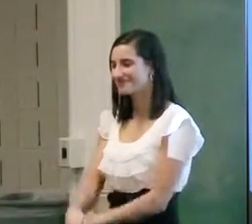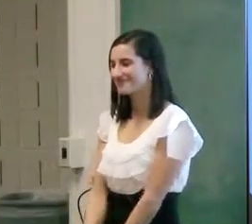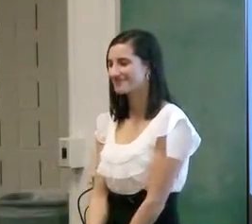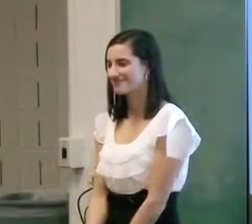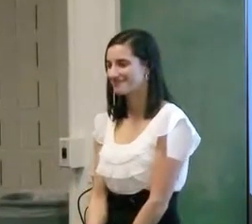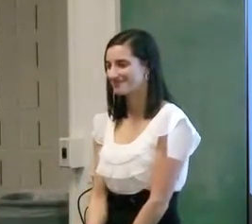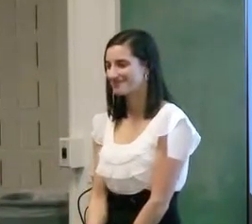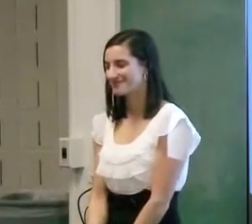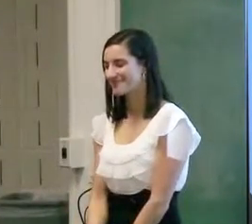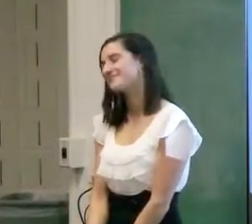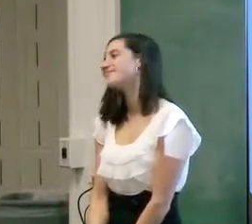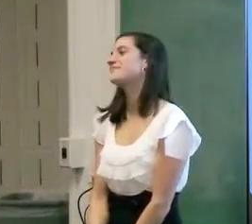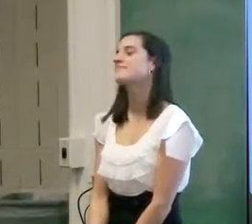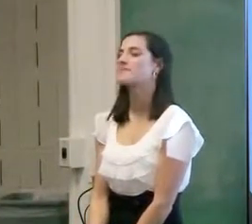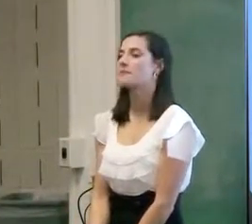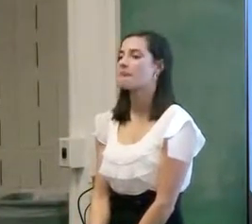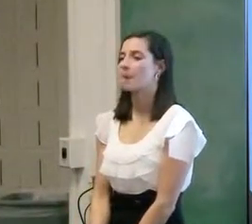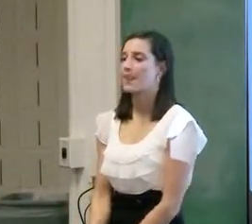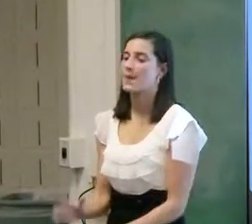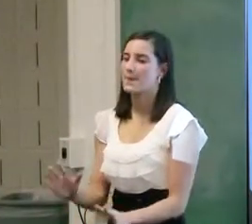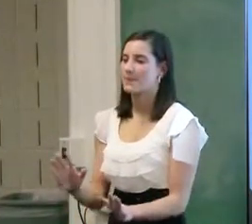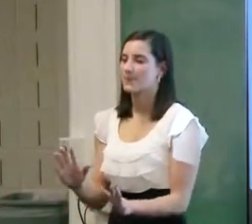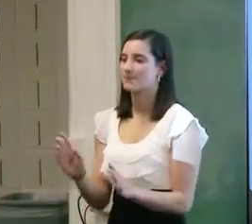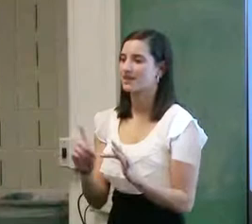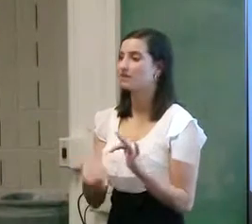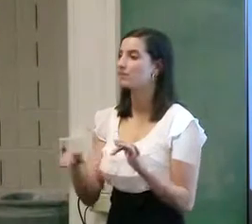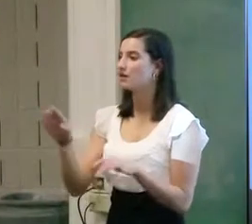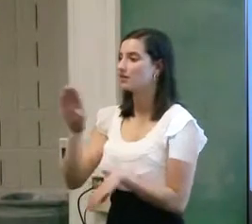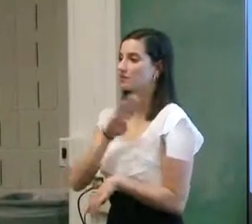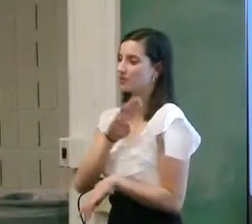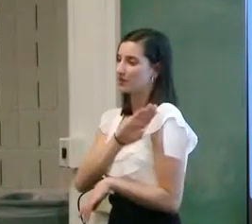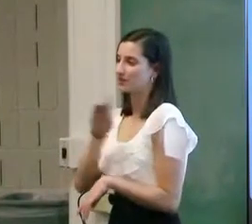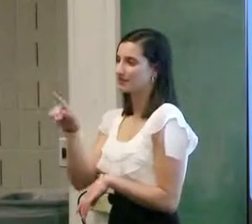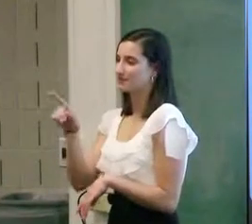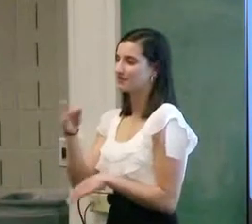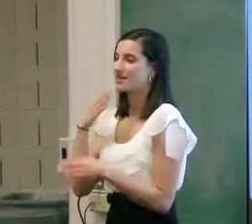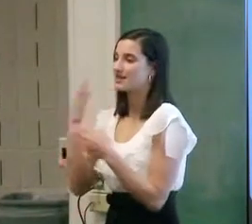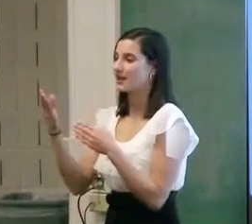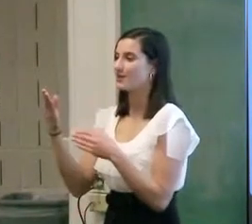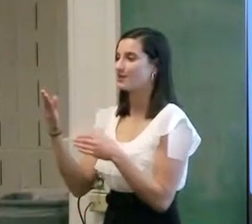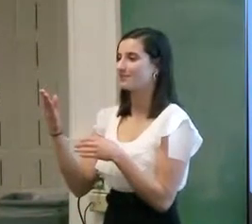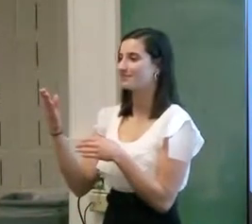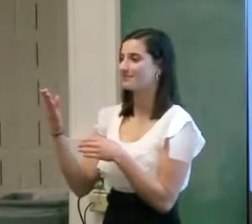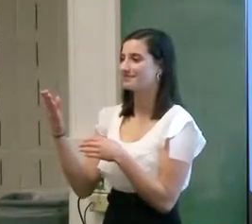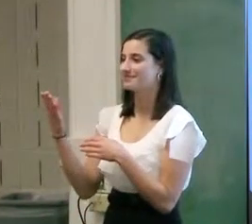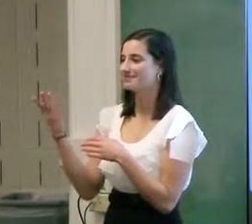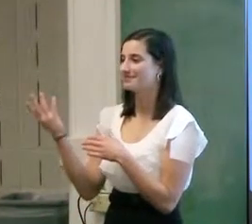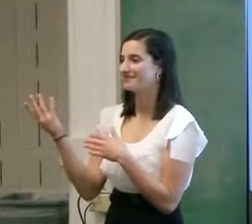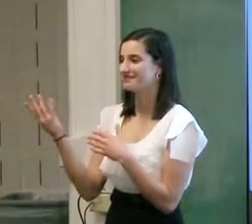They're not here, so I'll skip them. Brian, thank you for putting up with me